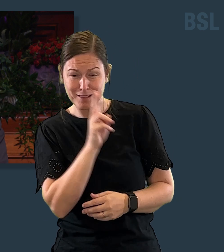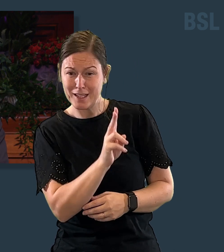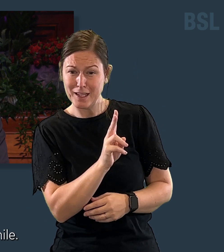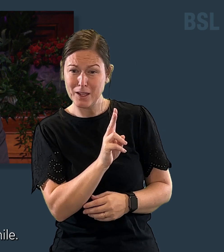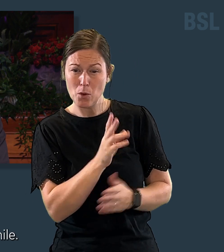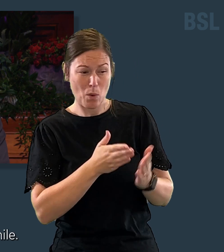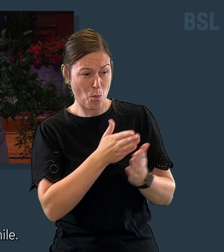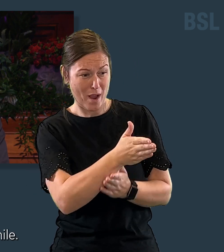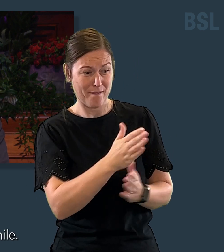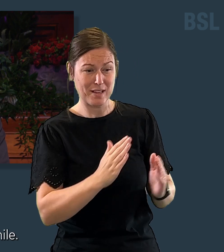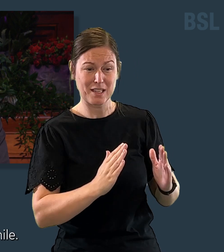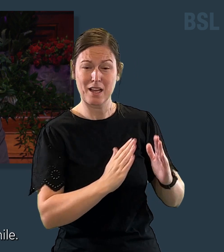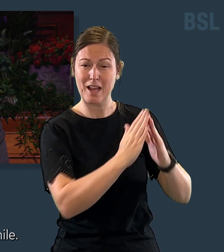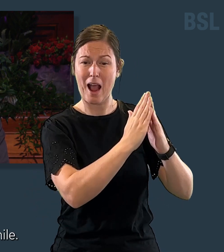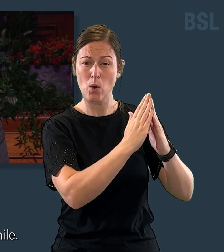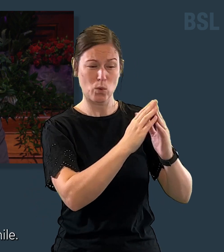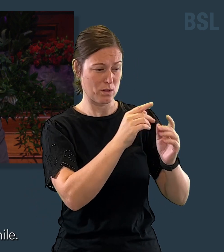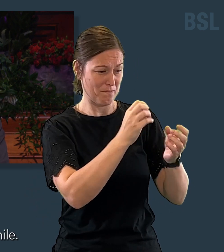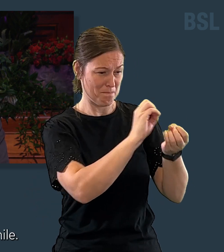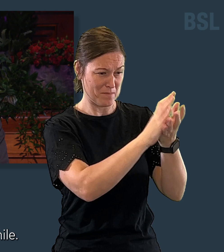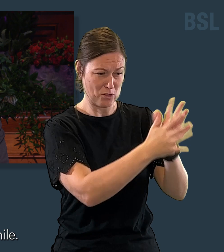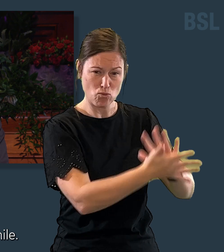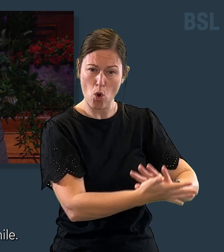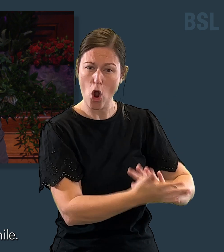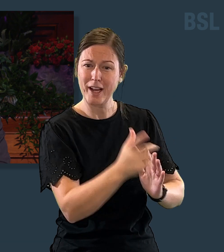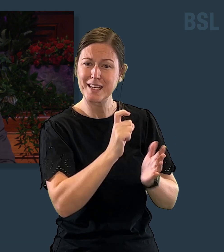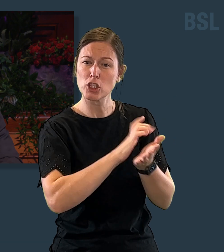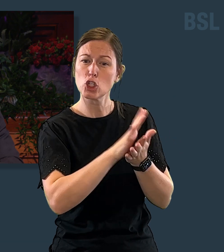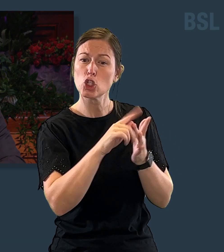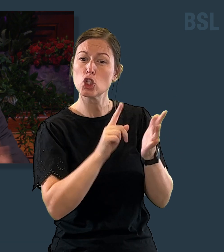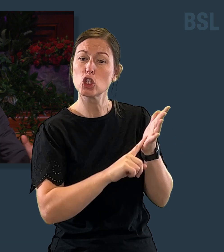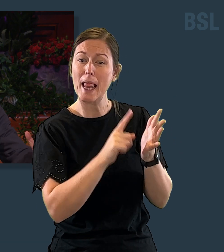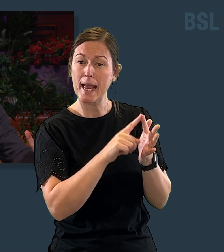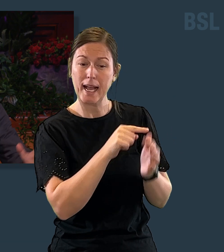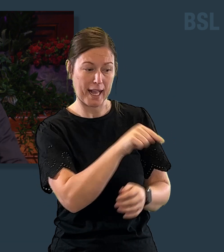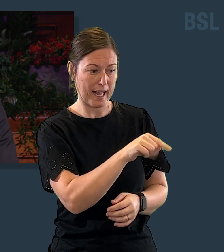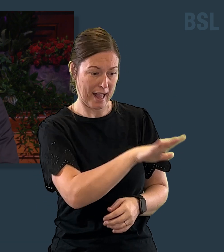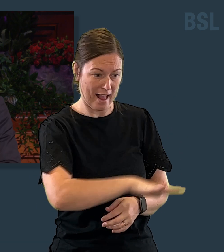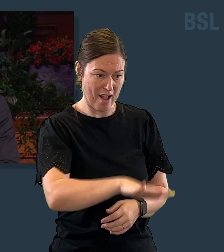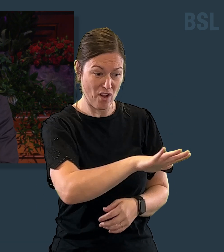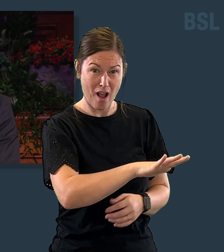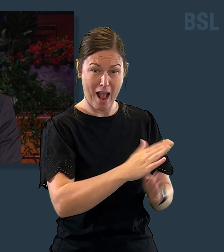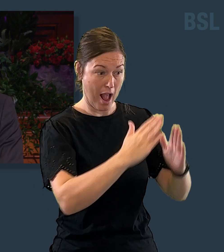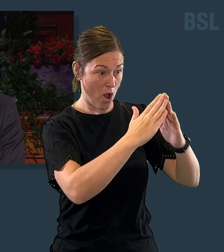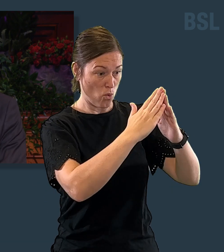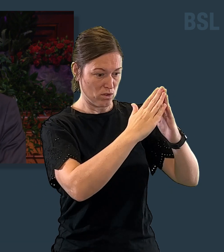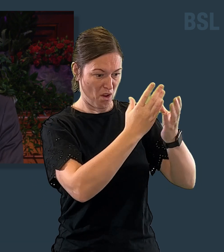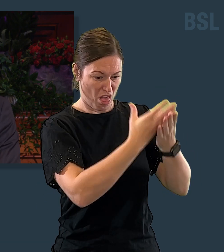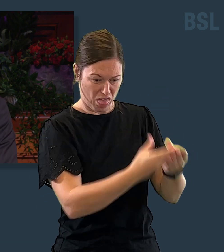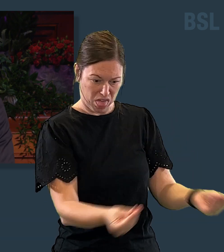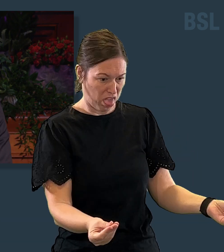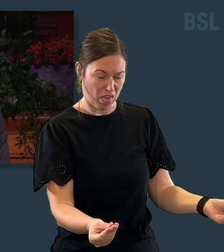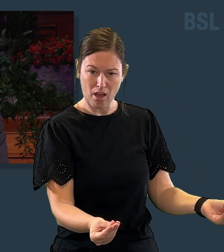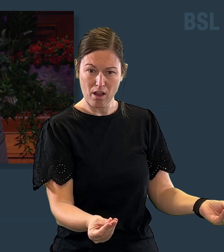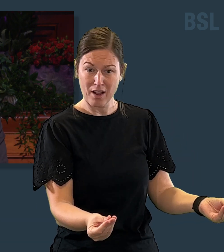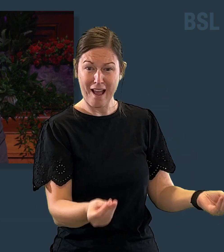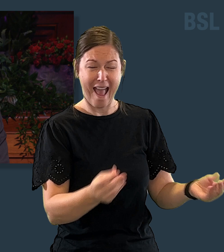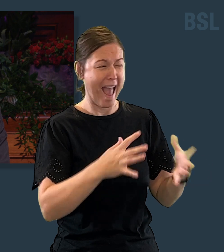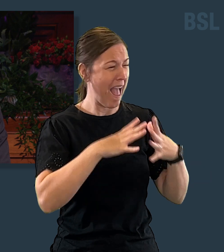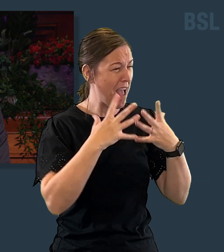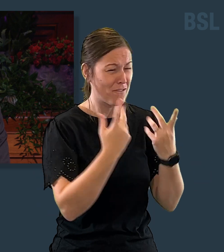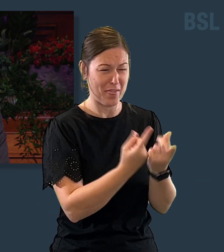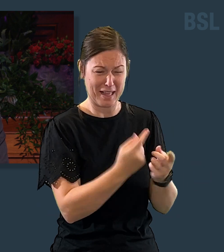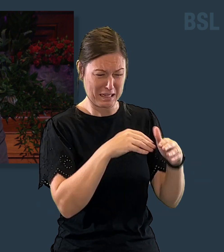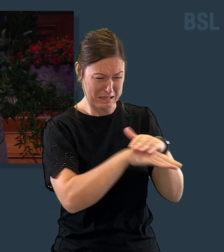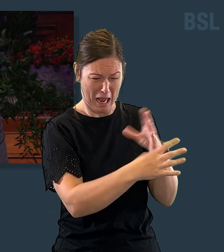the families after the fires in Chile. Their houses had been burned to the ground. They had lost